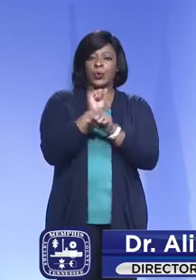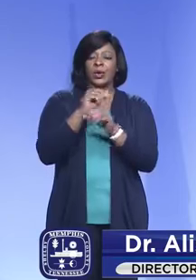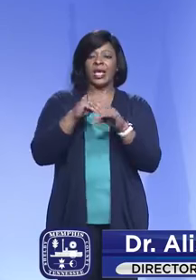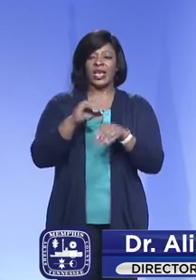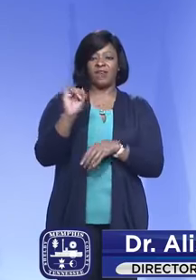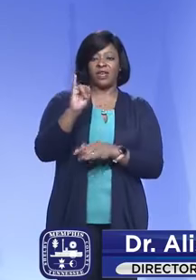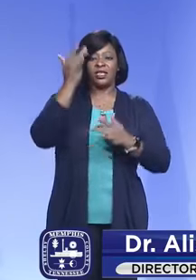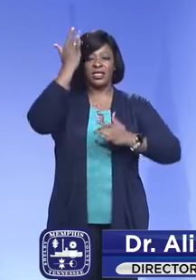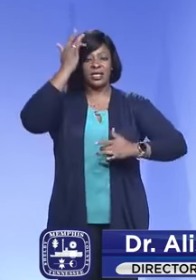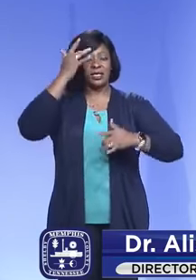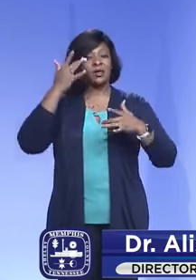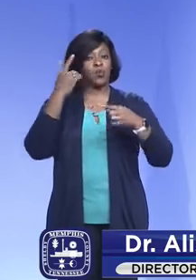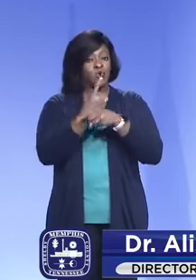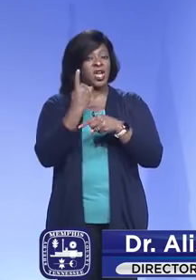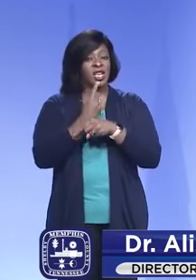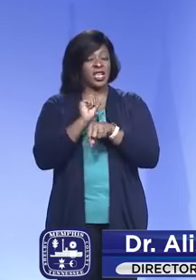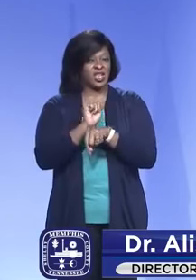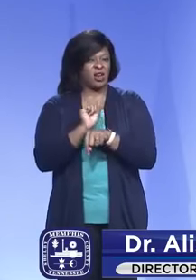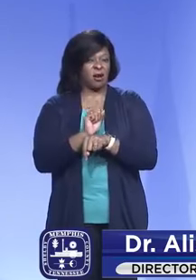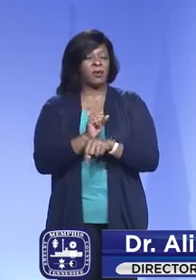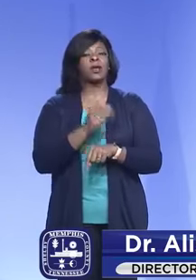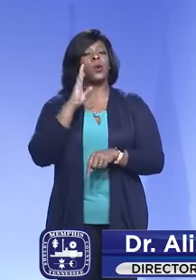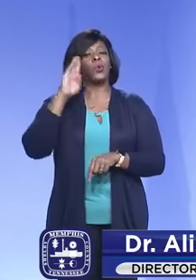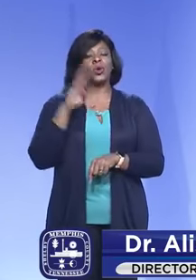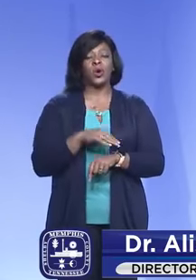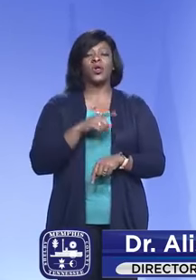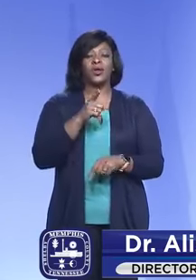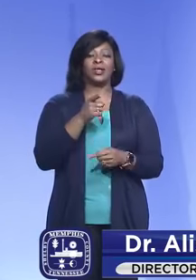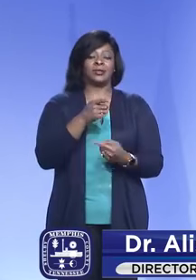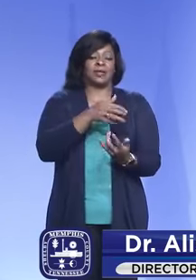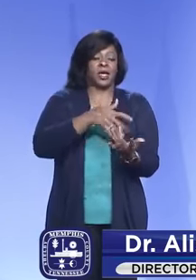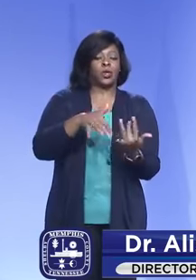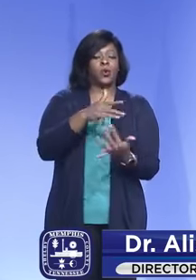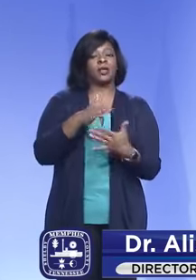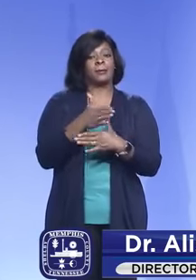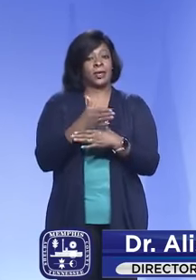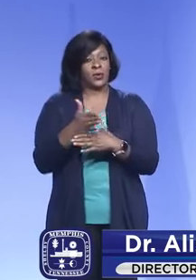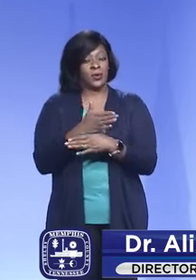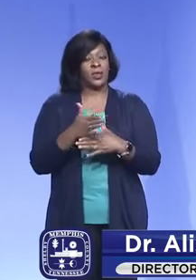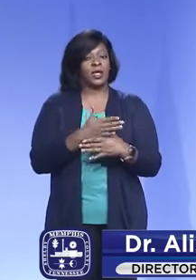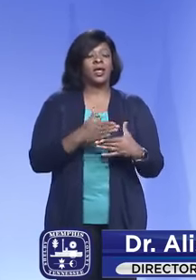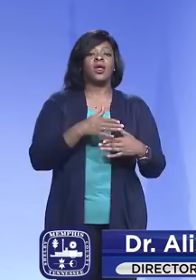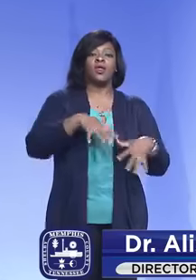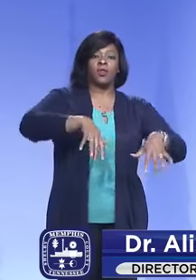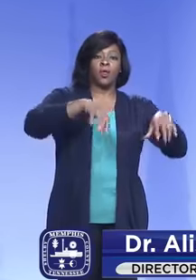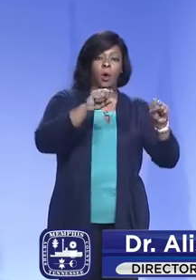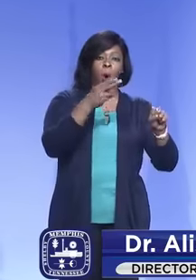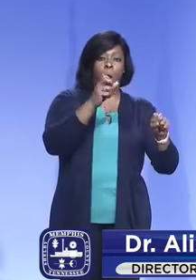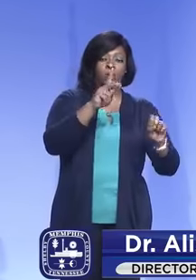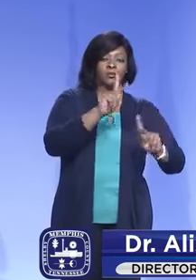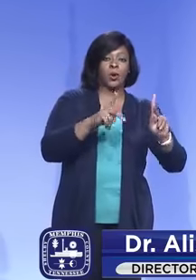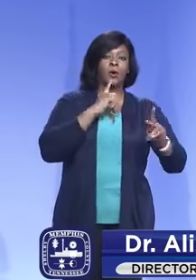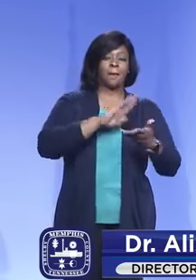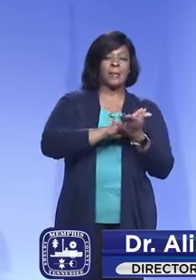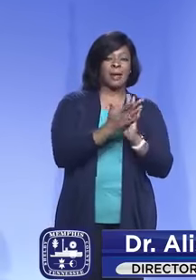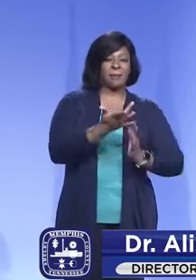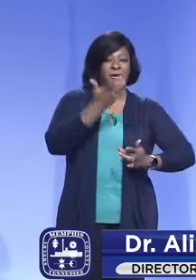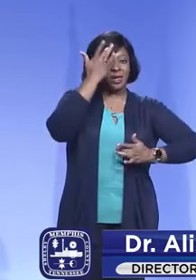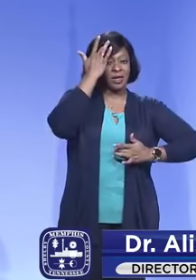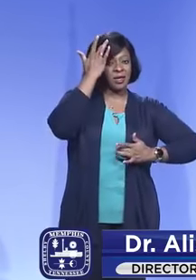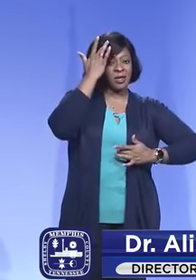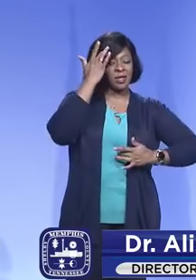infectious diseases on a regular basis, we know that there's an interaction between the host, which is the person who can become ill,